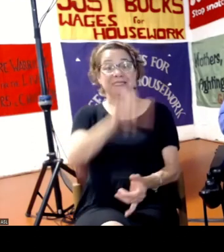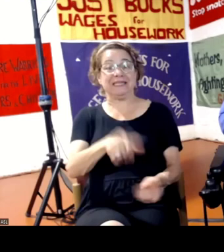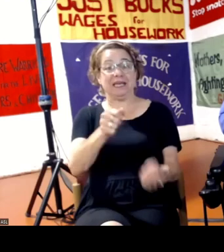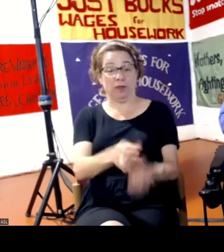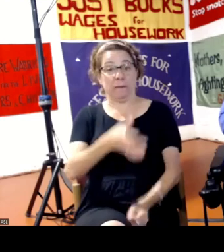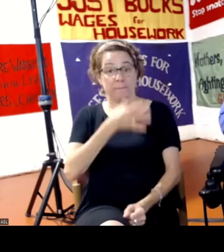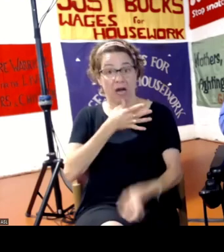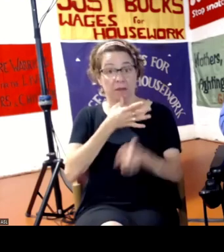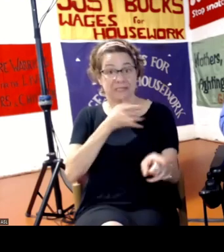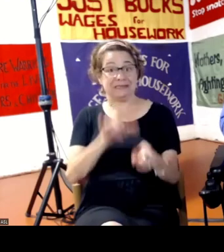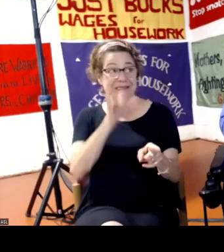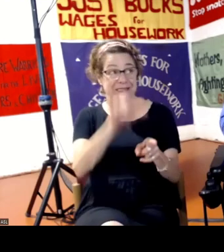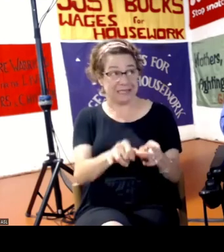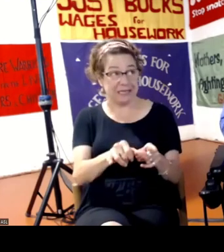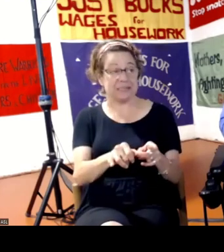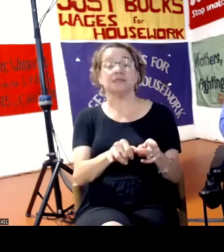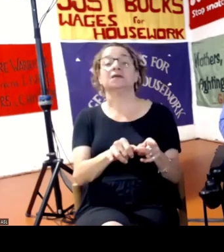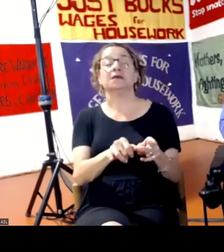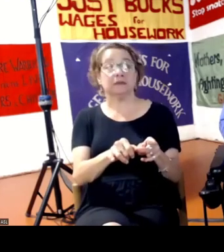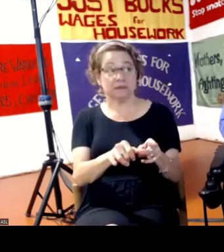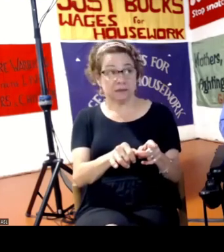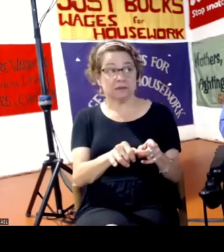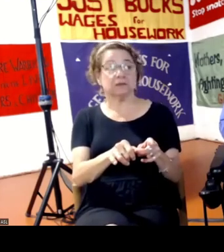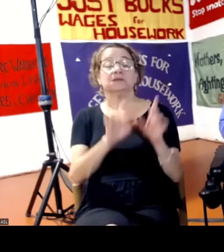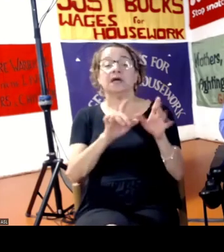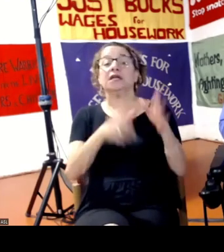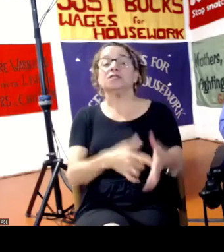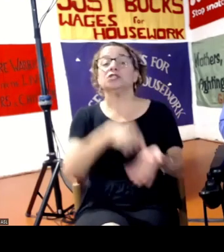did, and it then was paid from the first child.